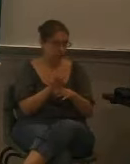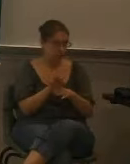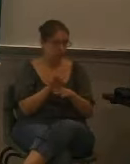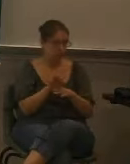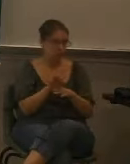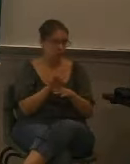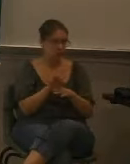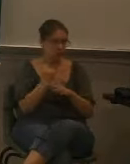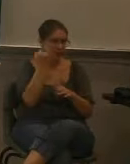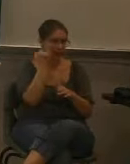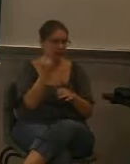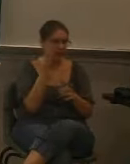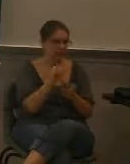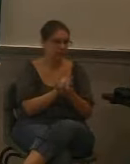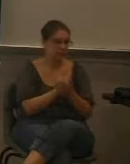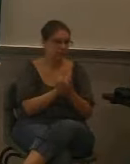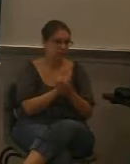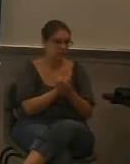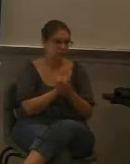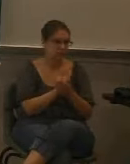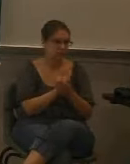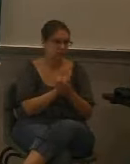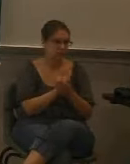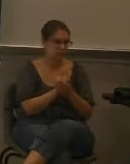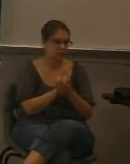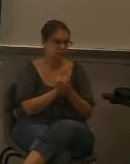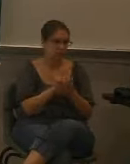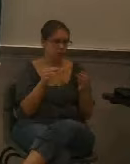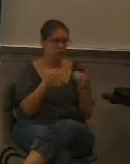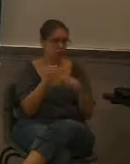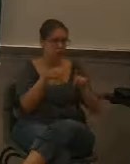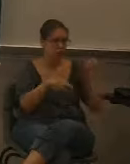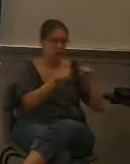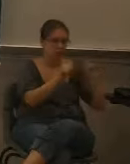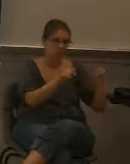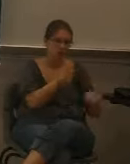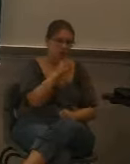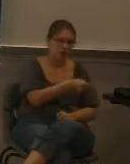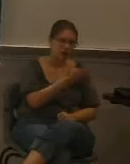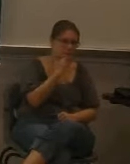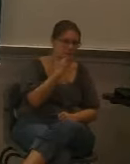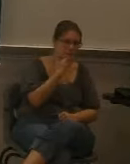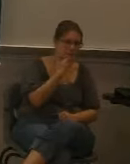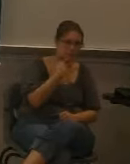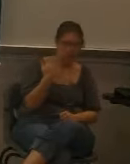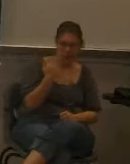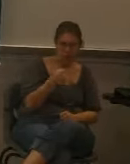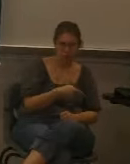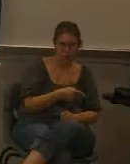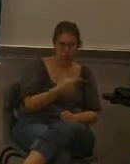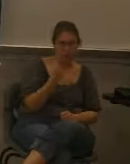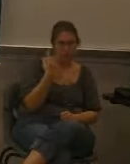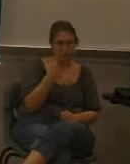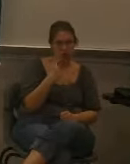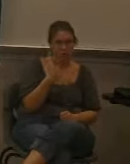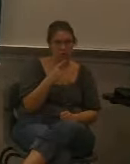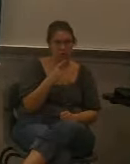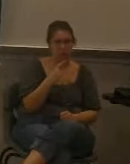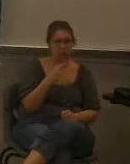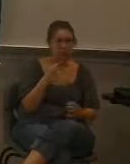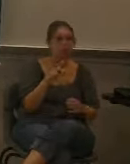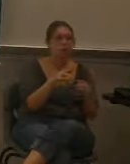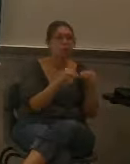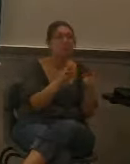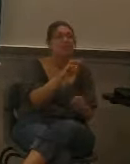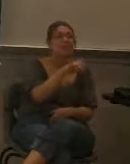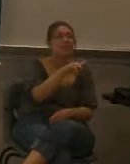And the idea is, are more diverse systems better at more efficient, if you want,